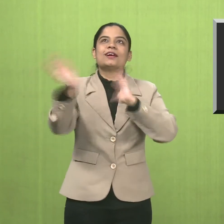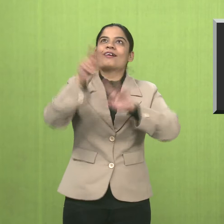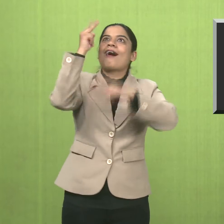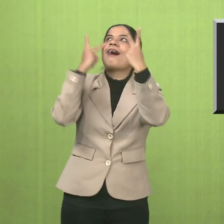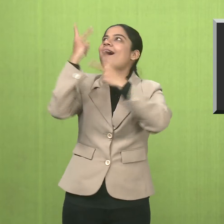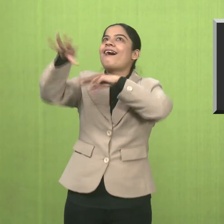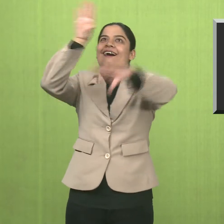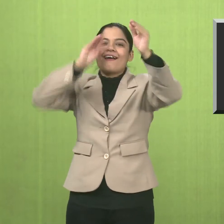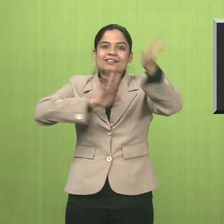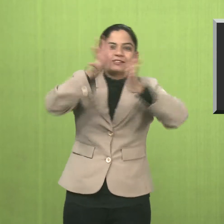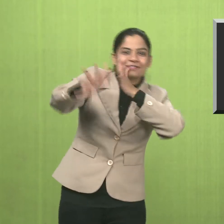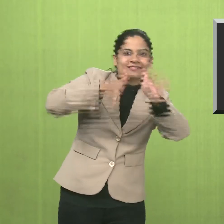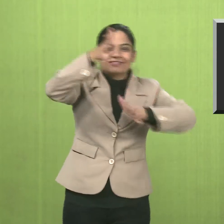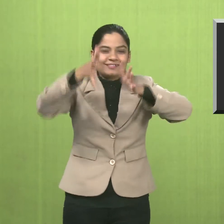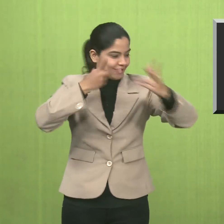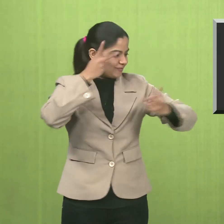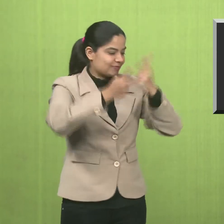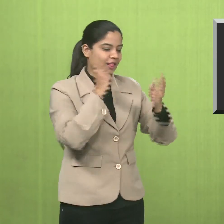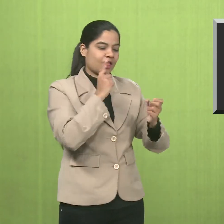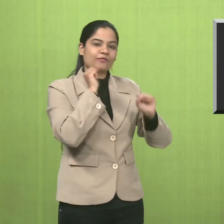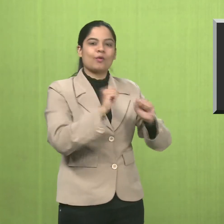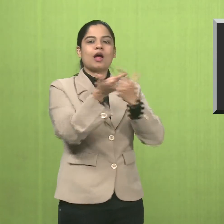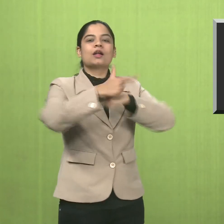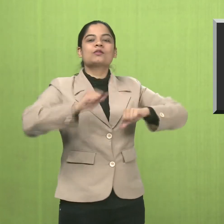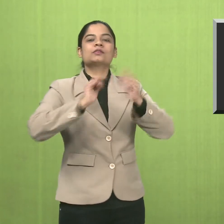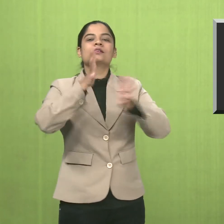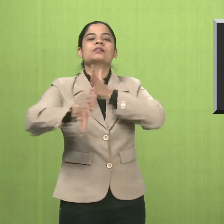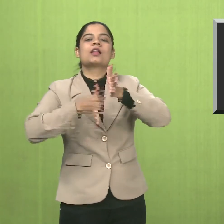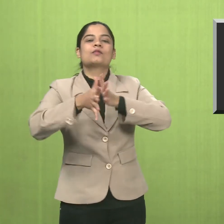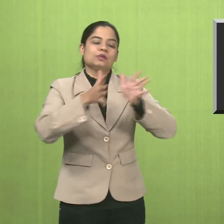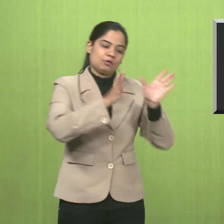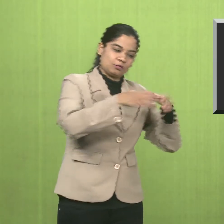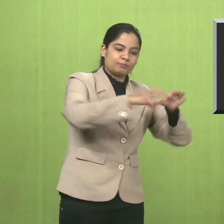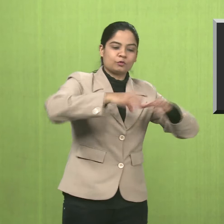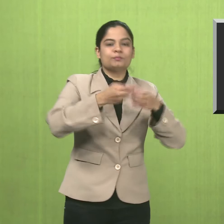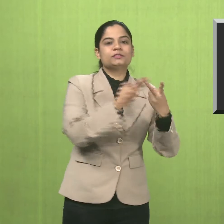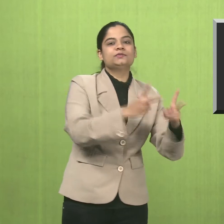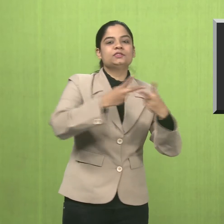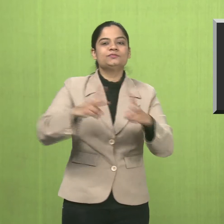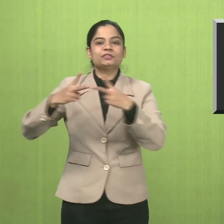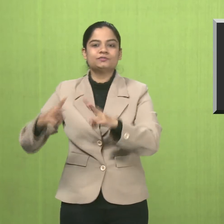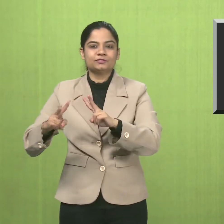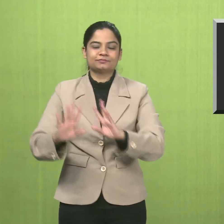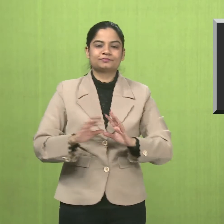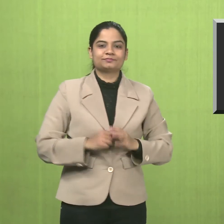them to a sign language teacher so that they can learn sign language and they can develop their language and be a part of the deaf